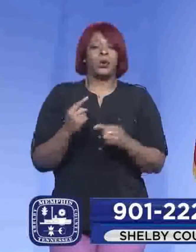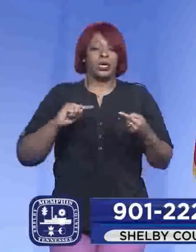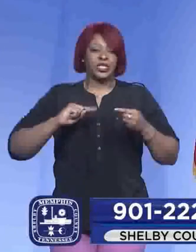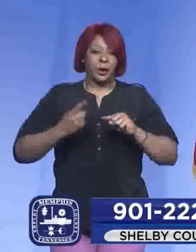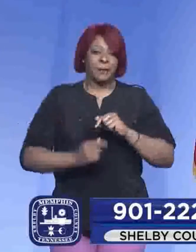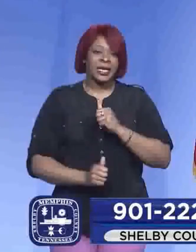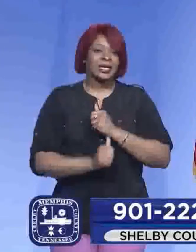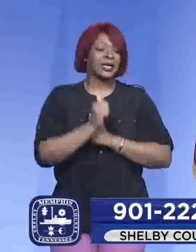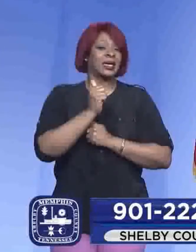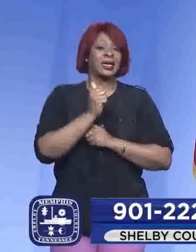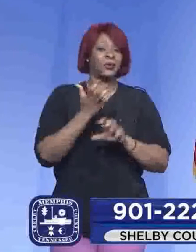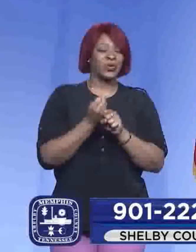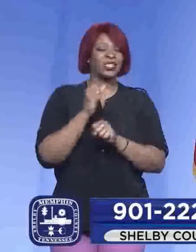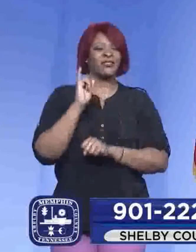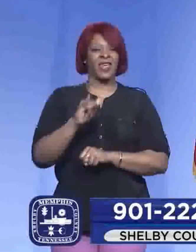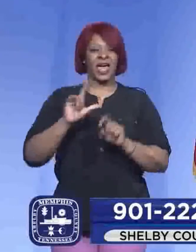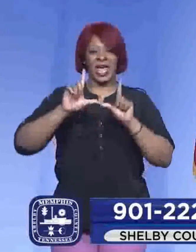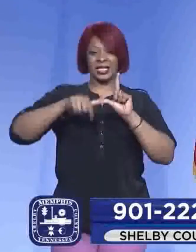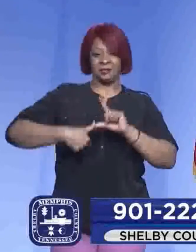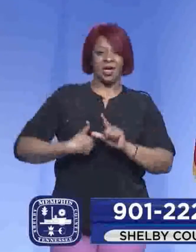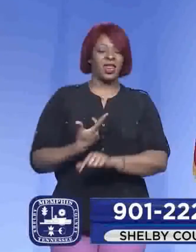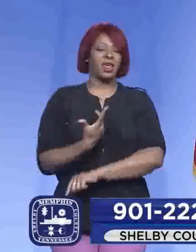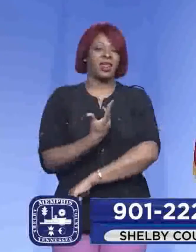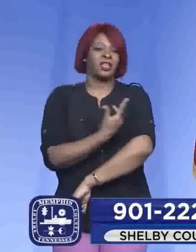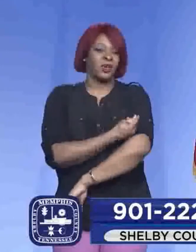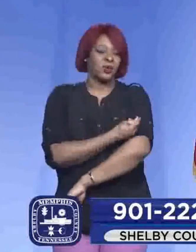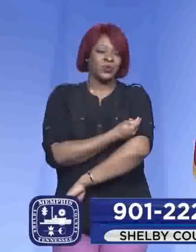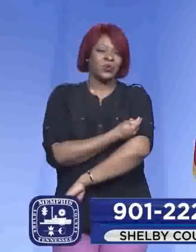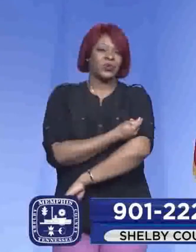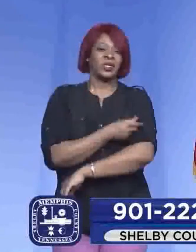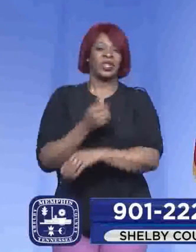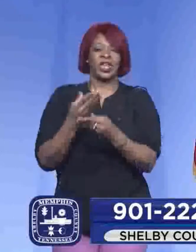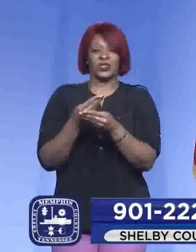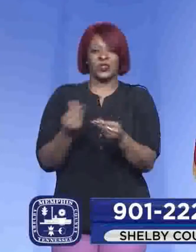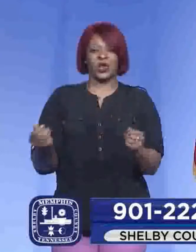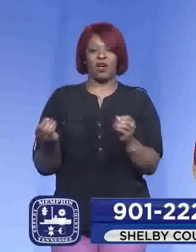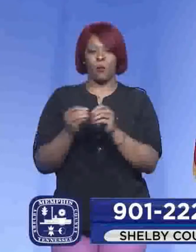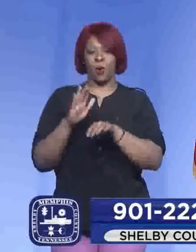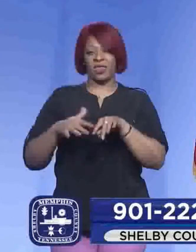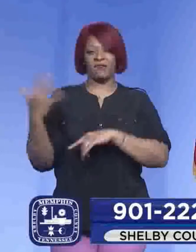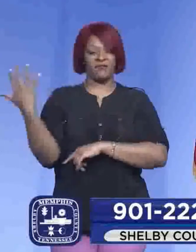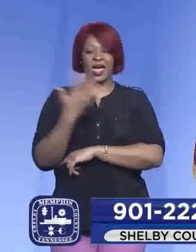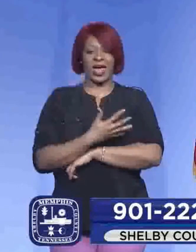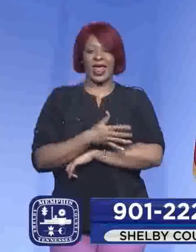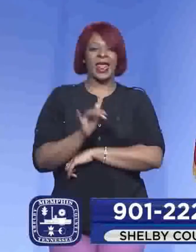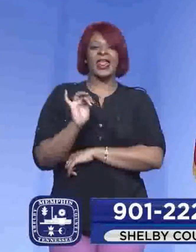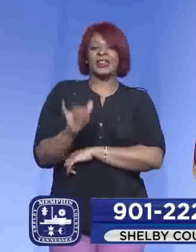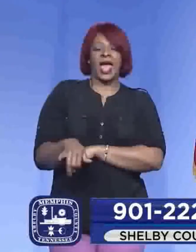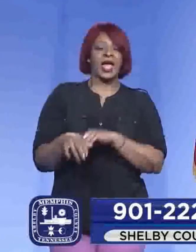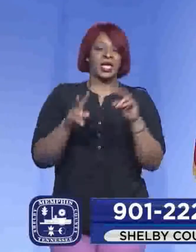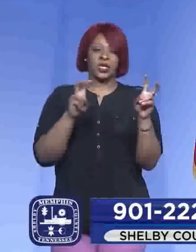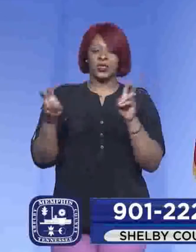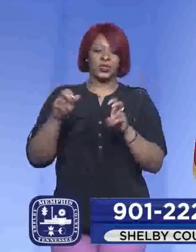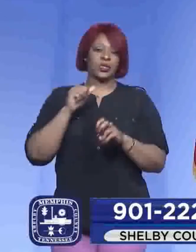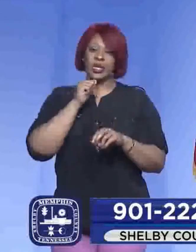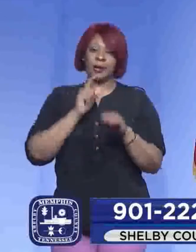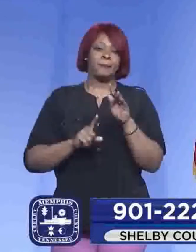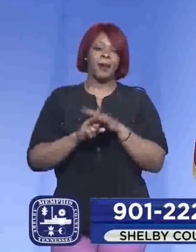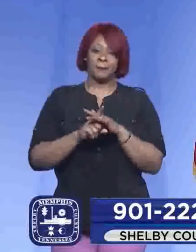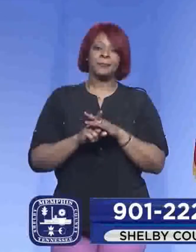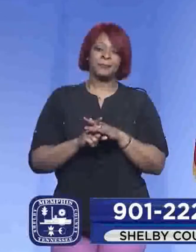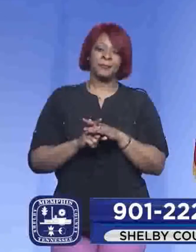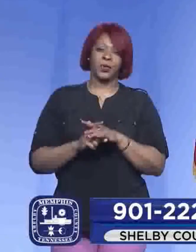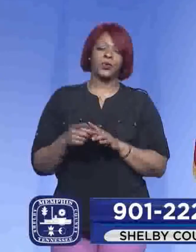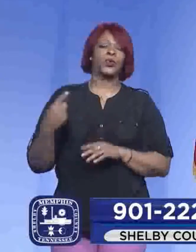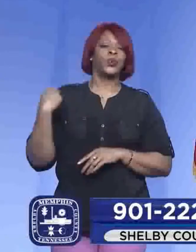of receiving doses that had been thawed out for more than 5 days. So that issue did not prevail. We